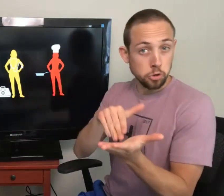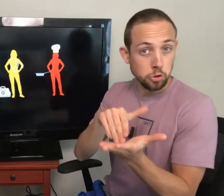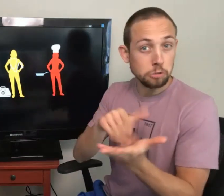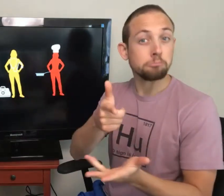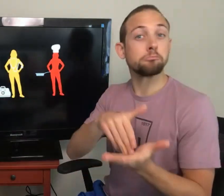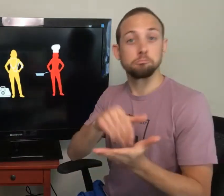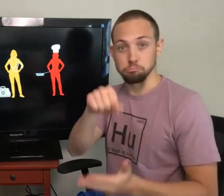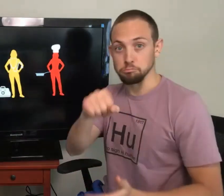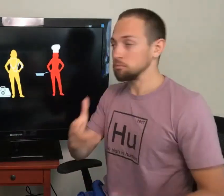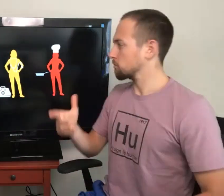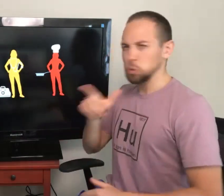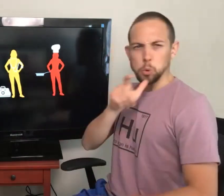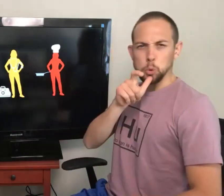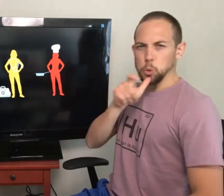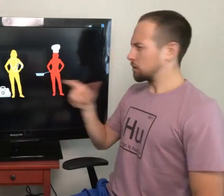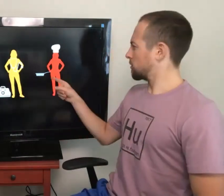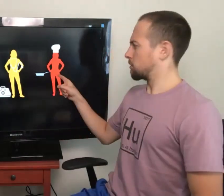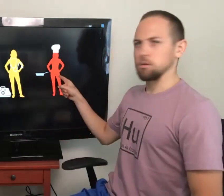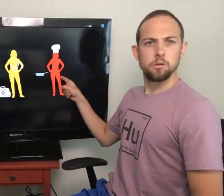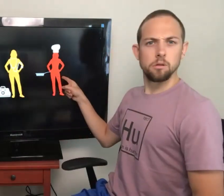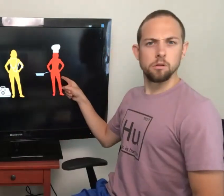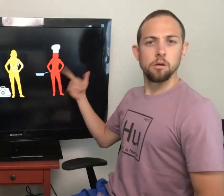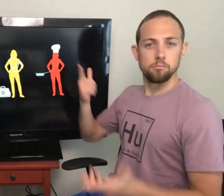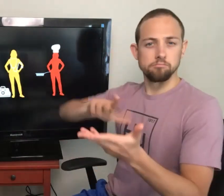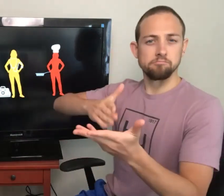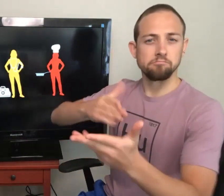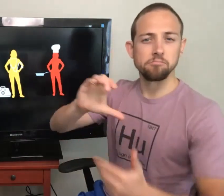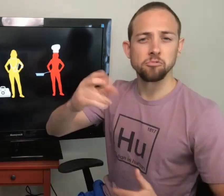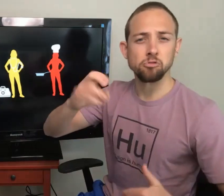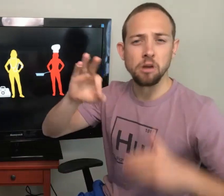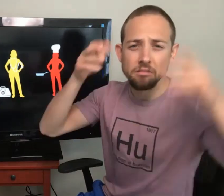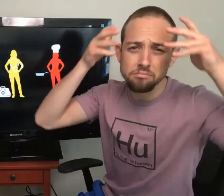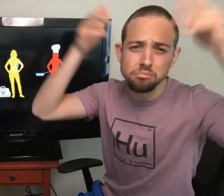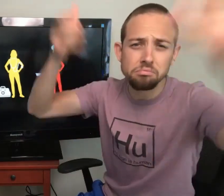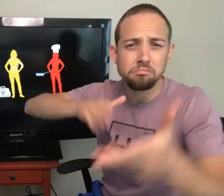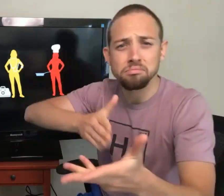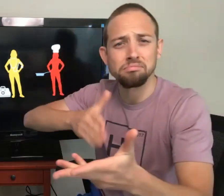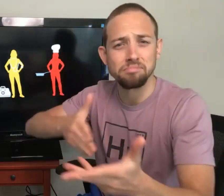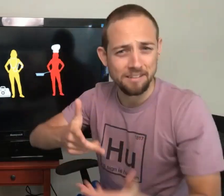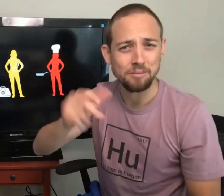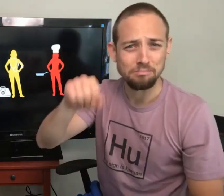eyebrows when I ask the question. This looks like a doctor. And who's this person on the end in red? Looks like a